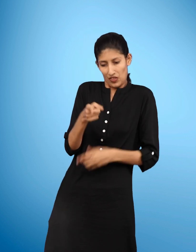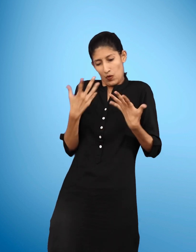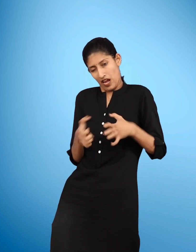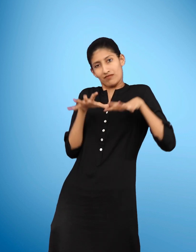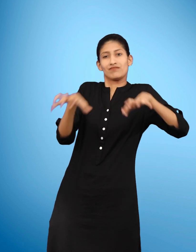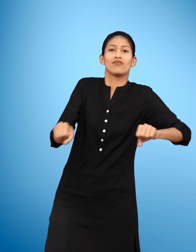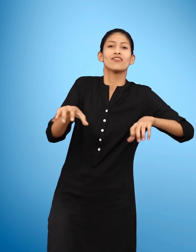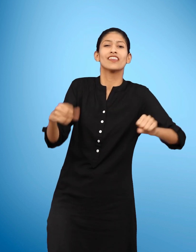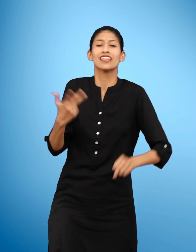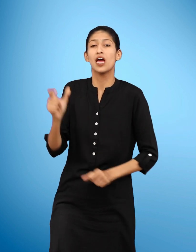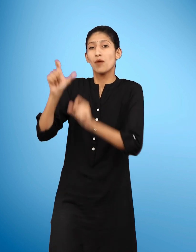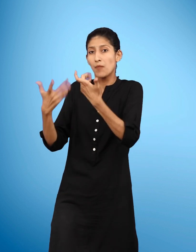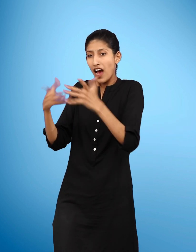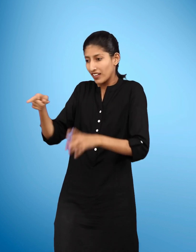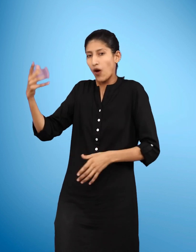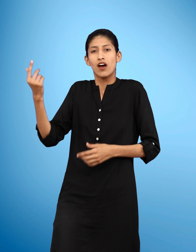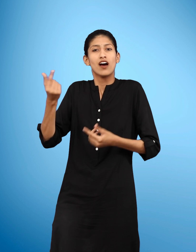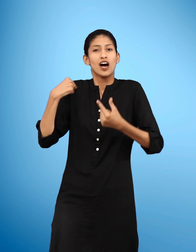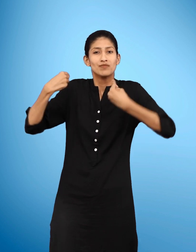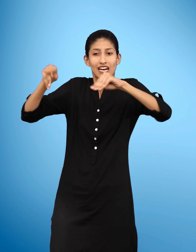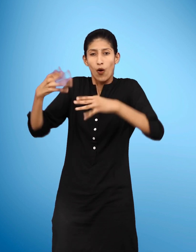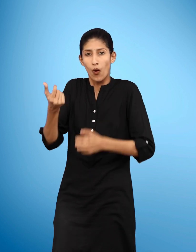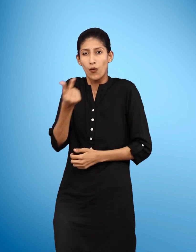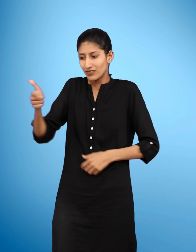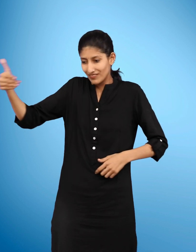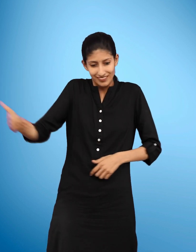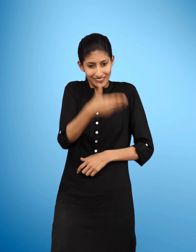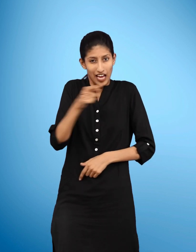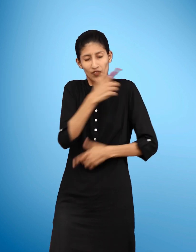Some kings tried to control large portions of the route.